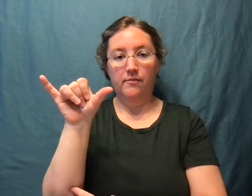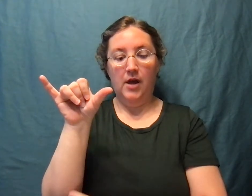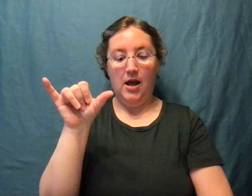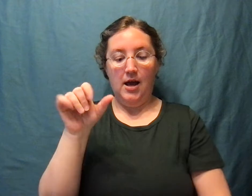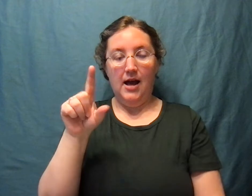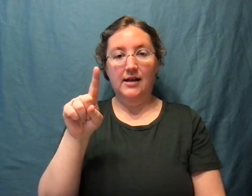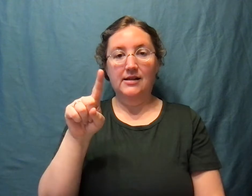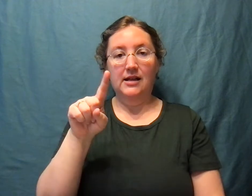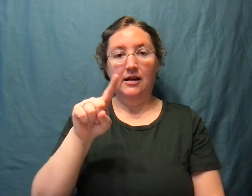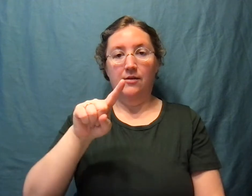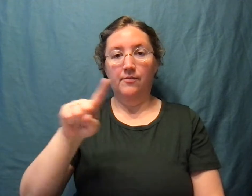And Z.